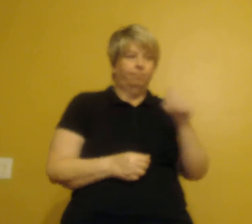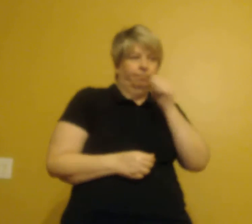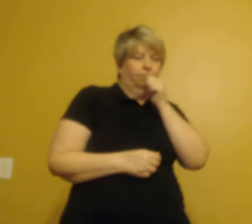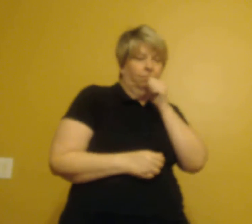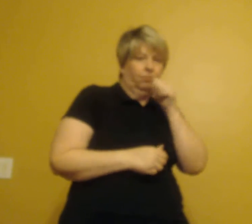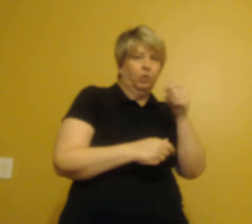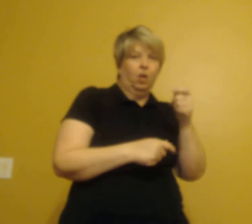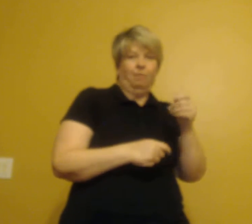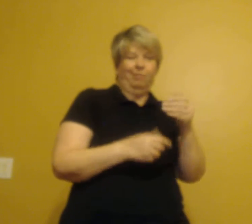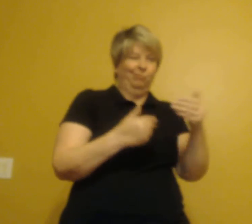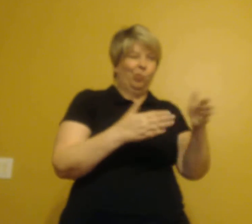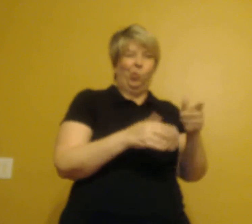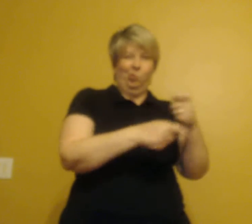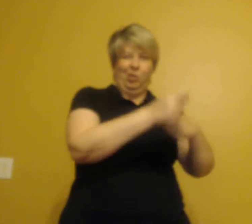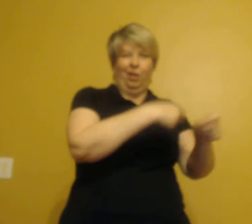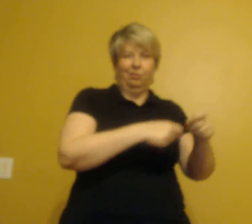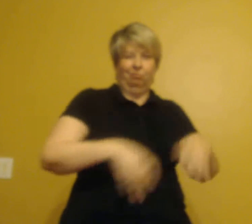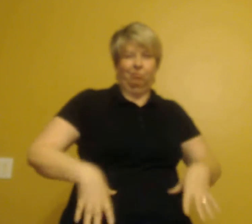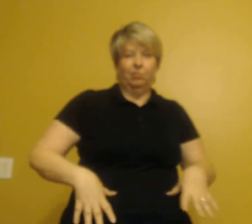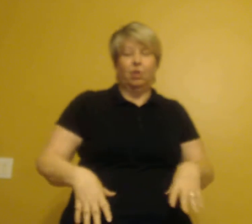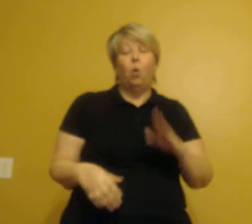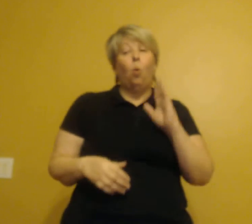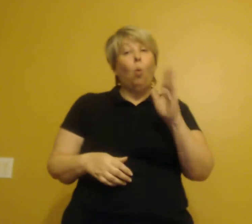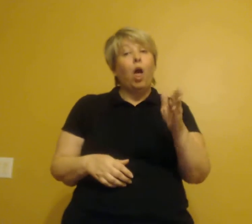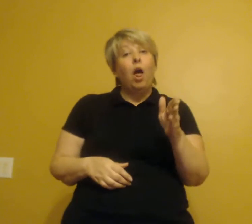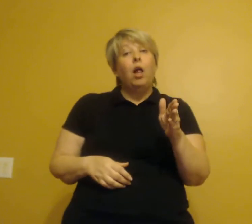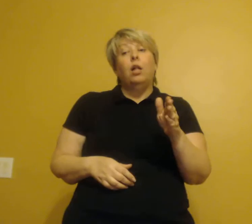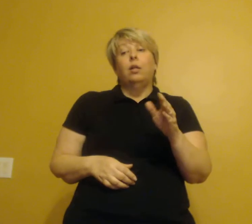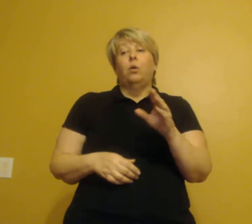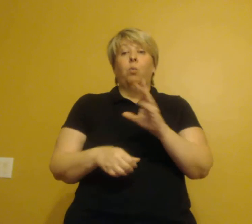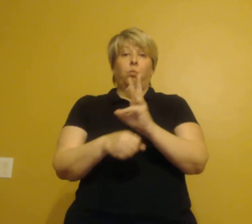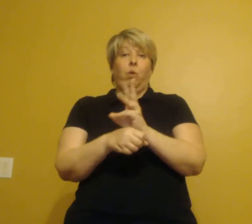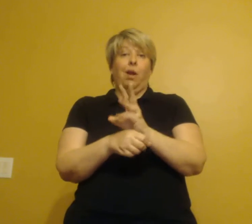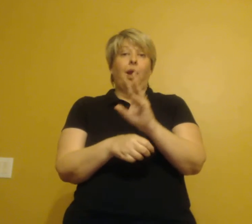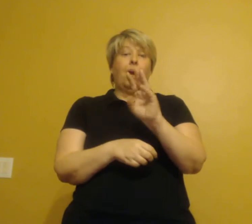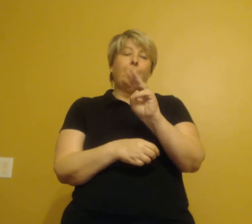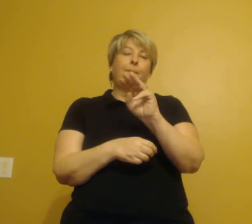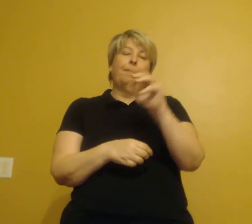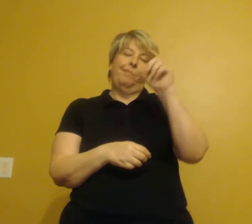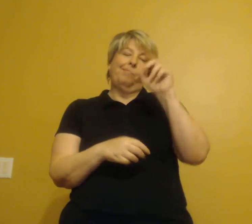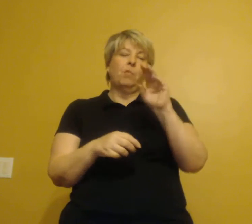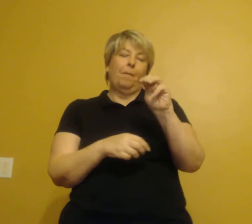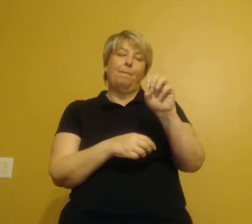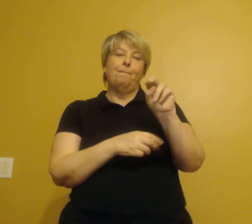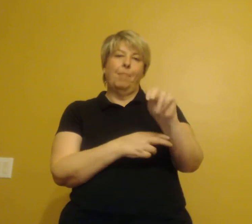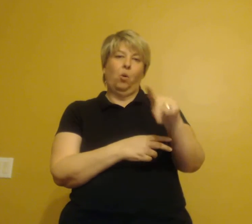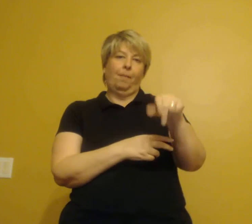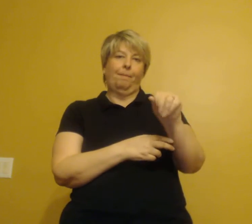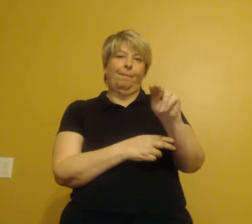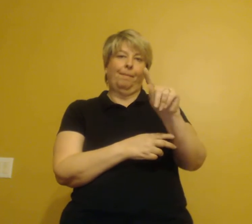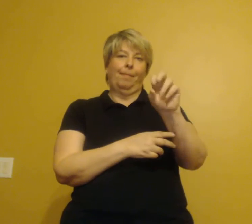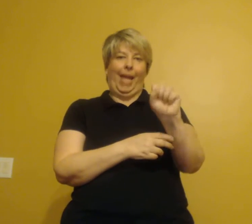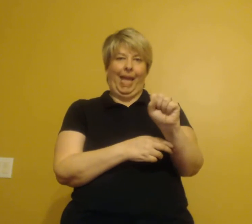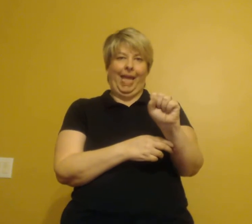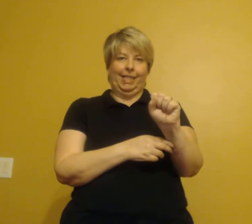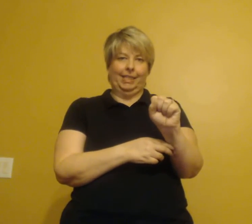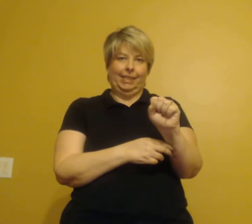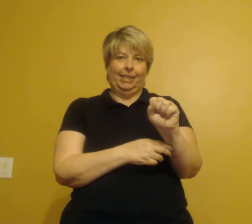shorts that are called moon pants because the patient is going to moon the doctor. The flap